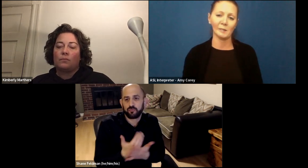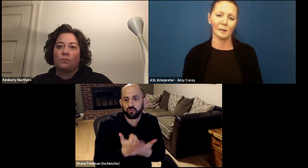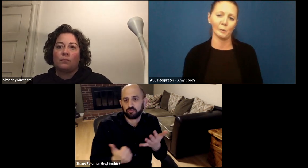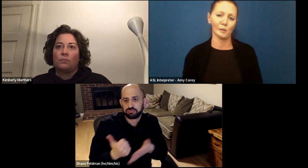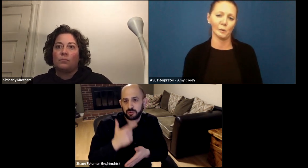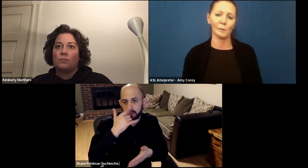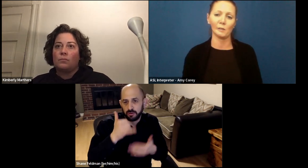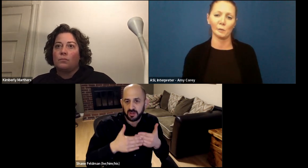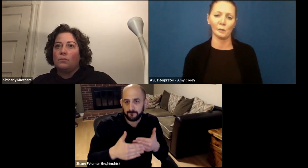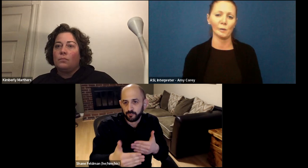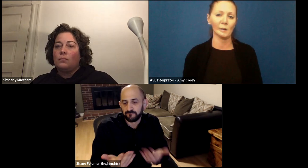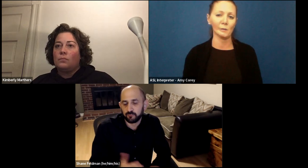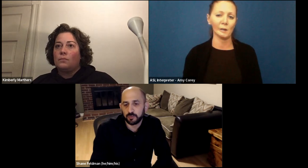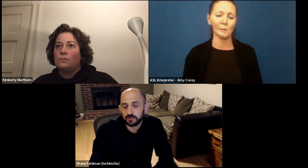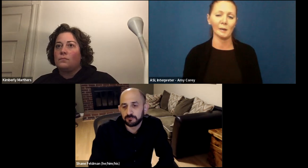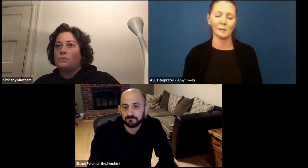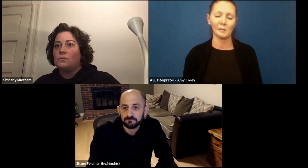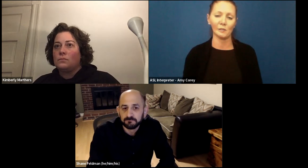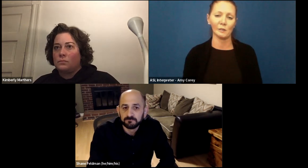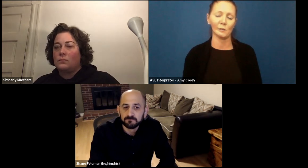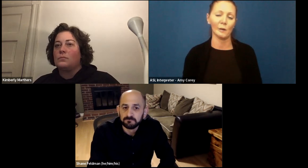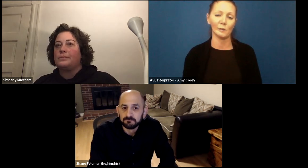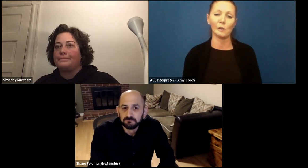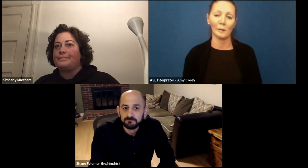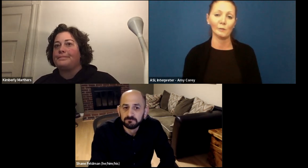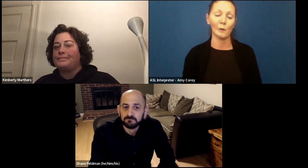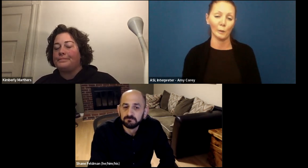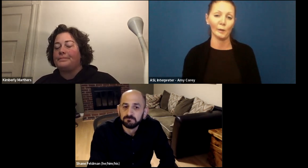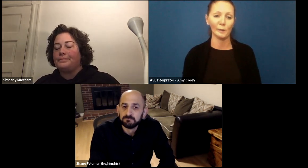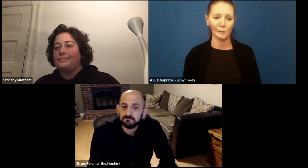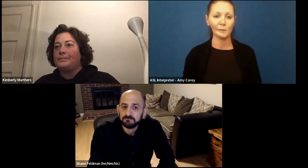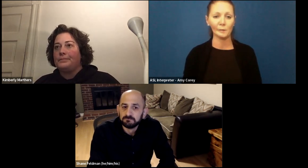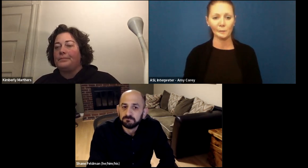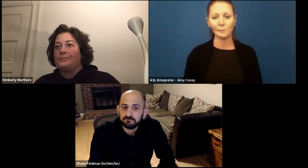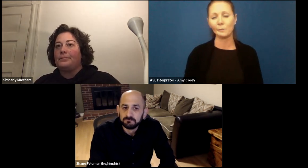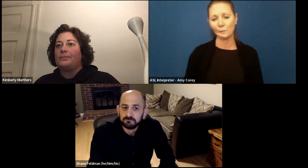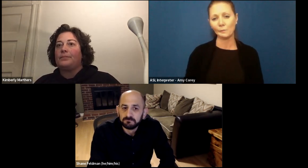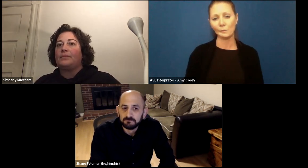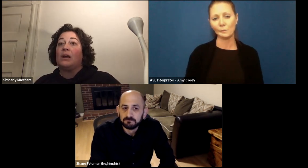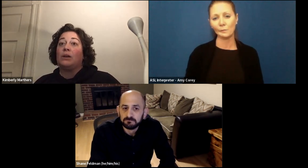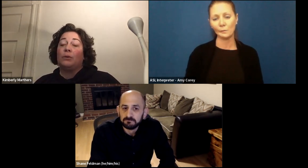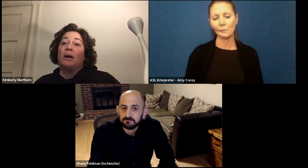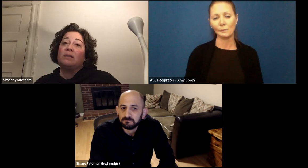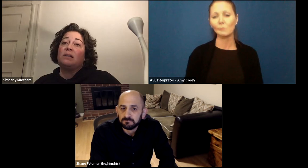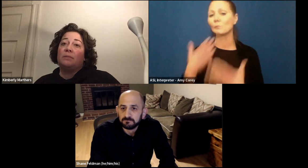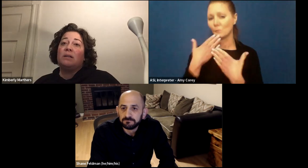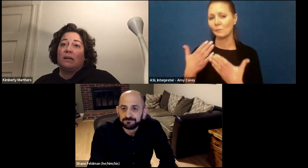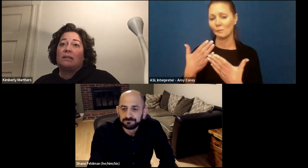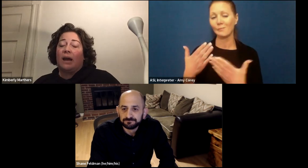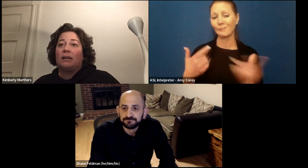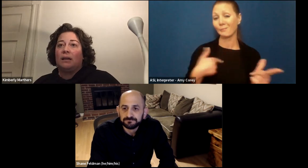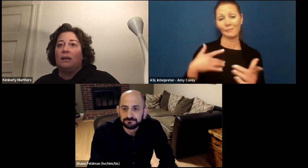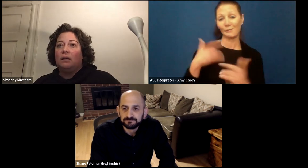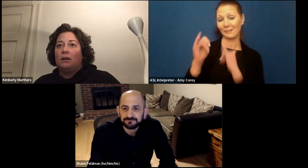that second retreat, we could certainly reconvene and make a decision as far as going forward. Thank you. My